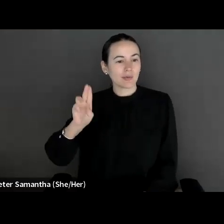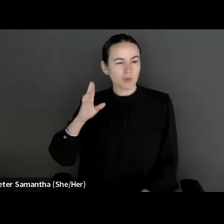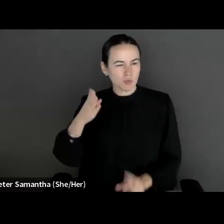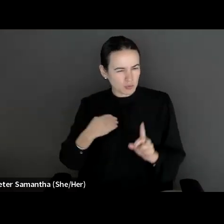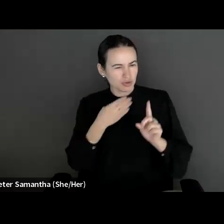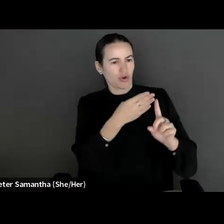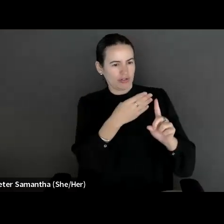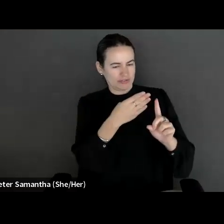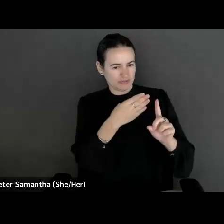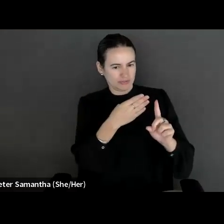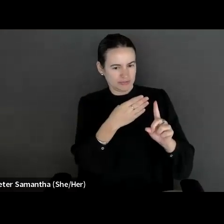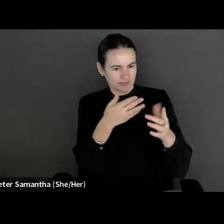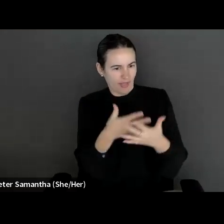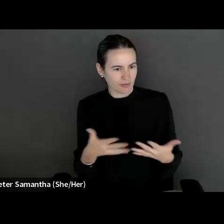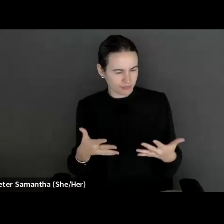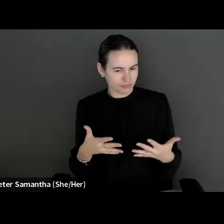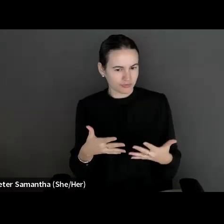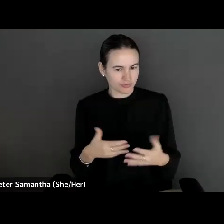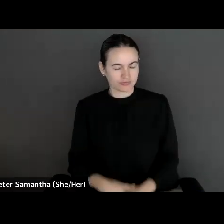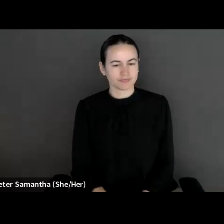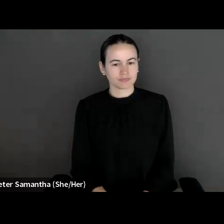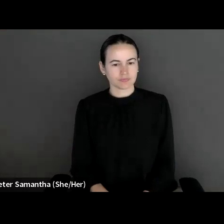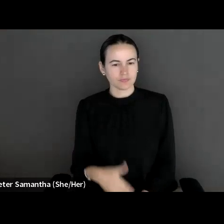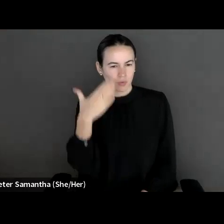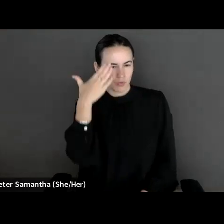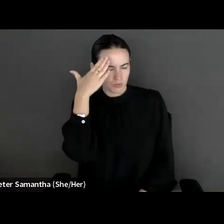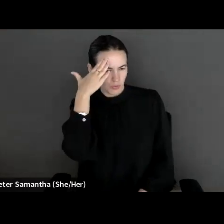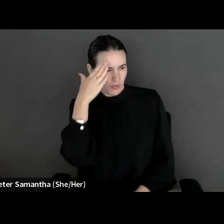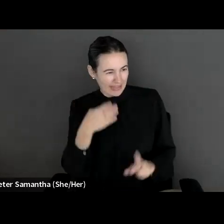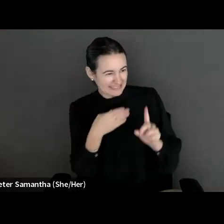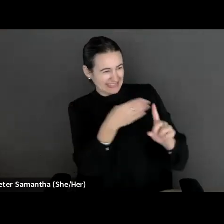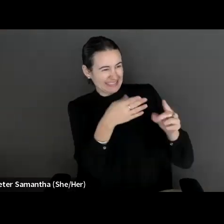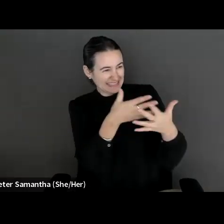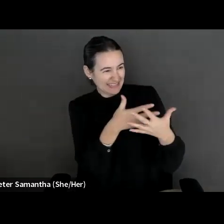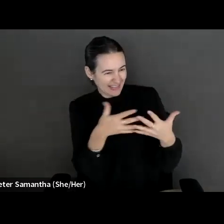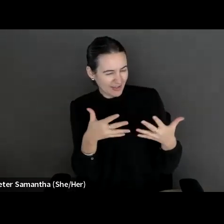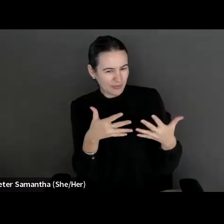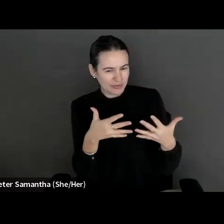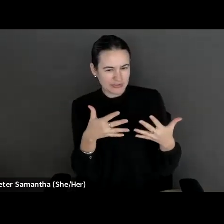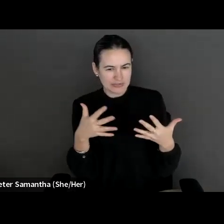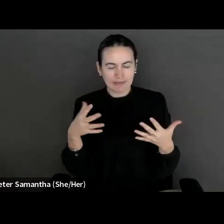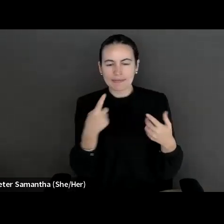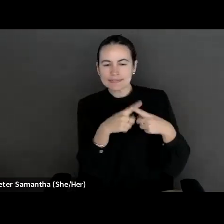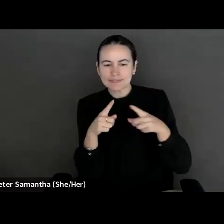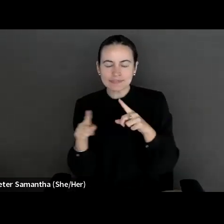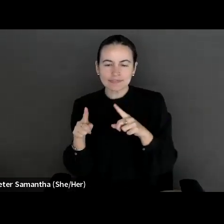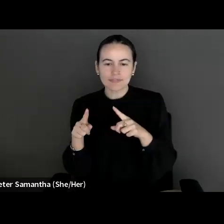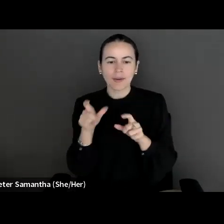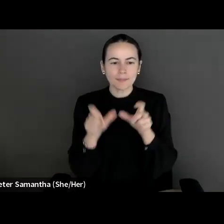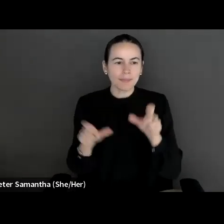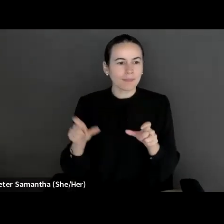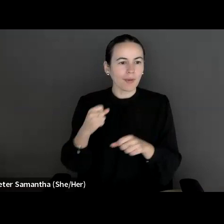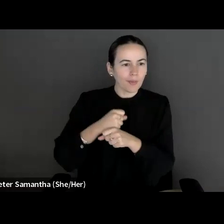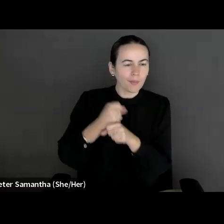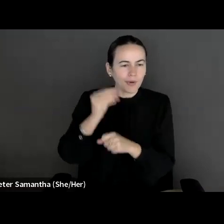developers drew on information about the target language use domain by involving either domain experts, analyzing